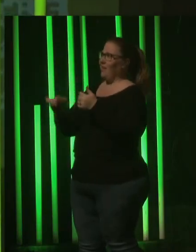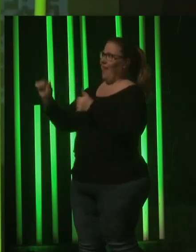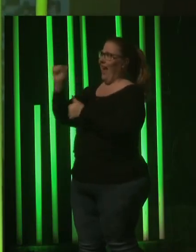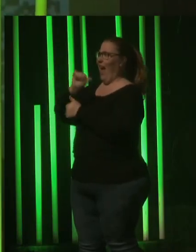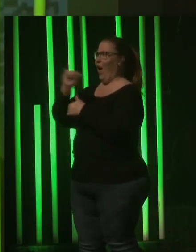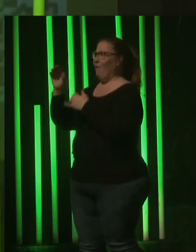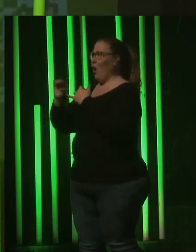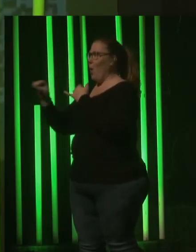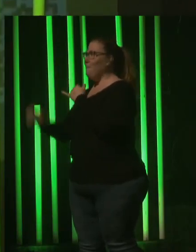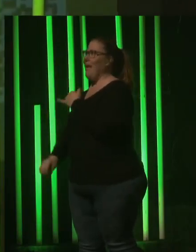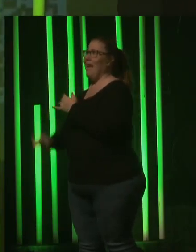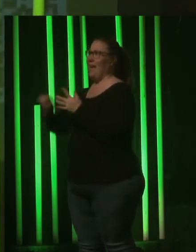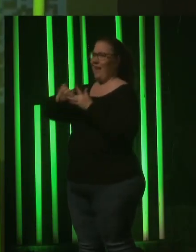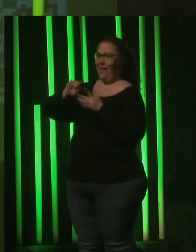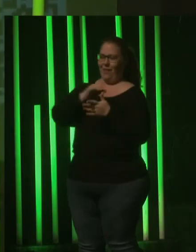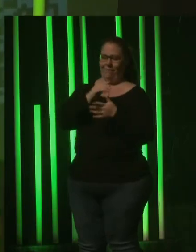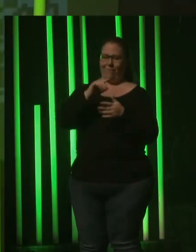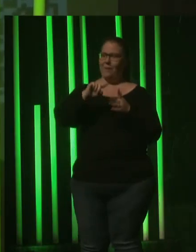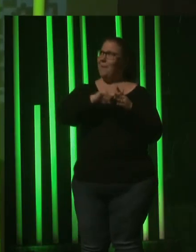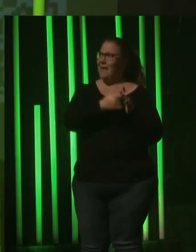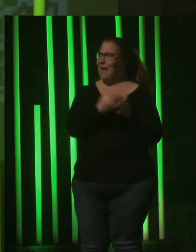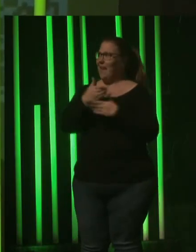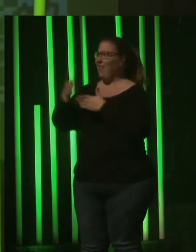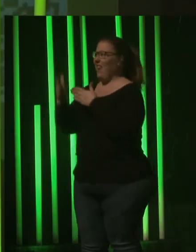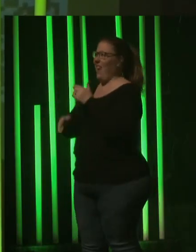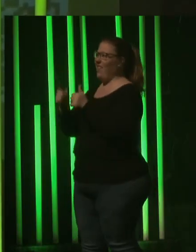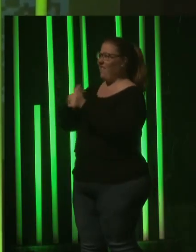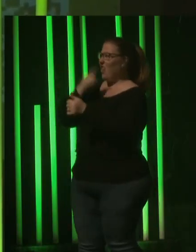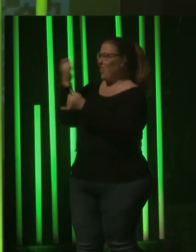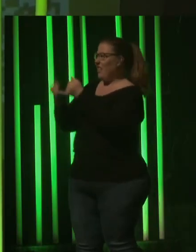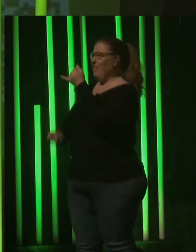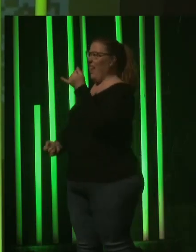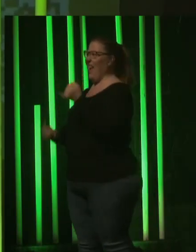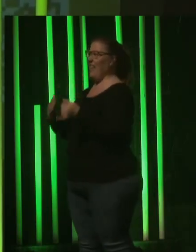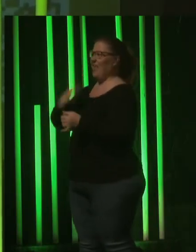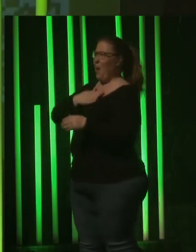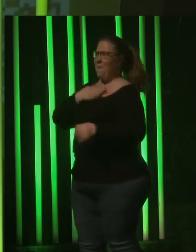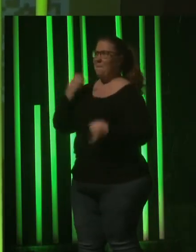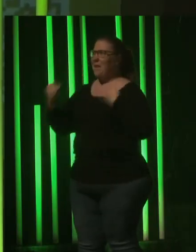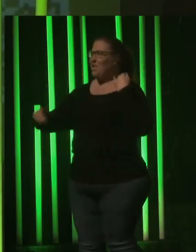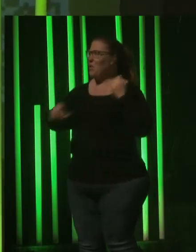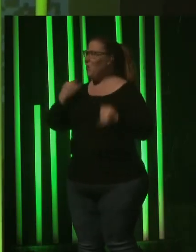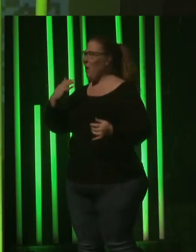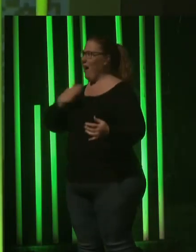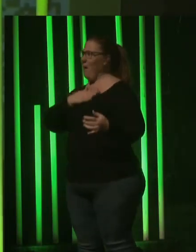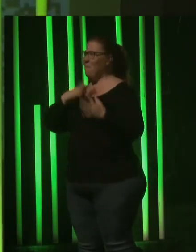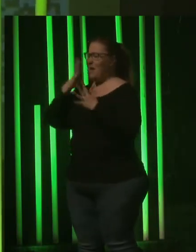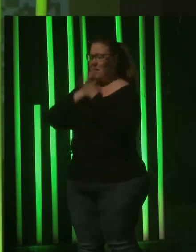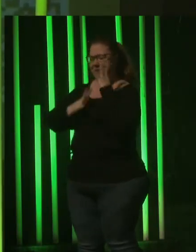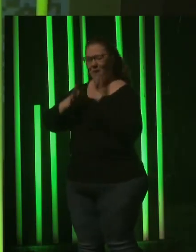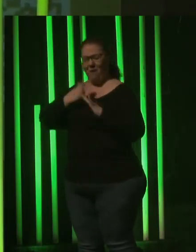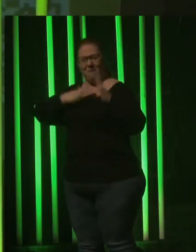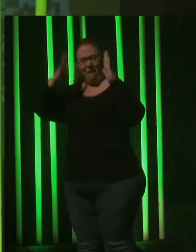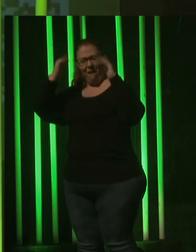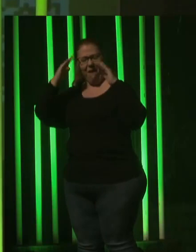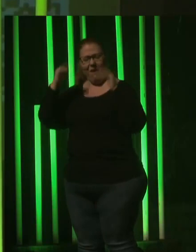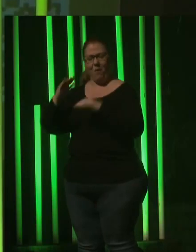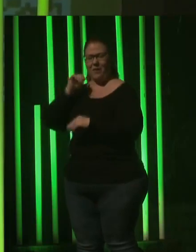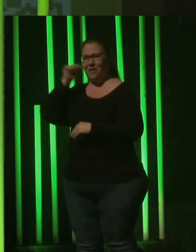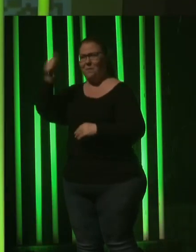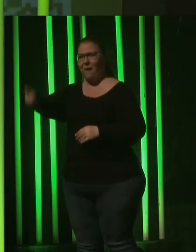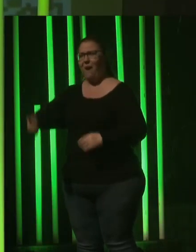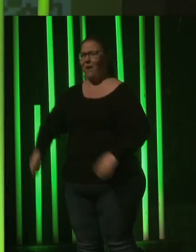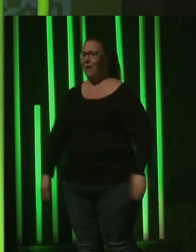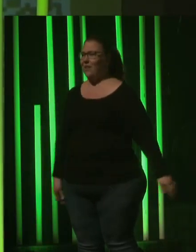Omega, beginning, the end, first, last, my joy, my sorrow, my hope, my